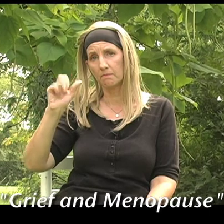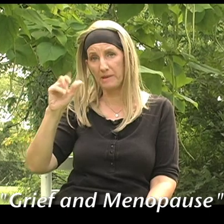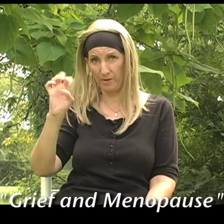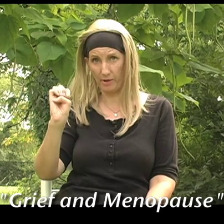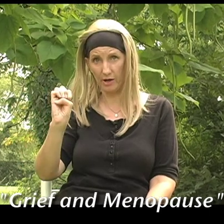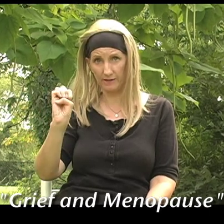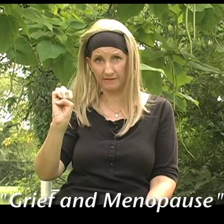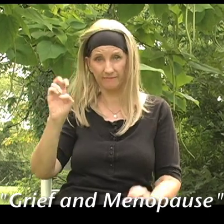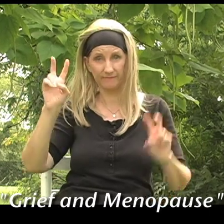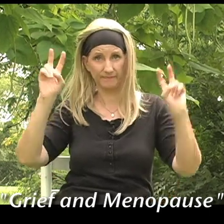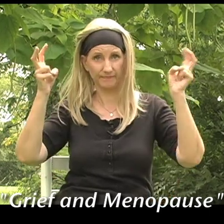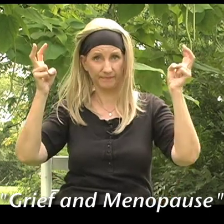Menopause.